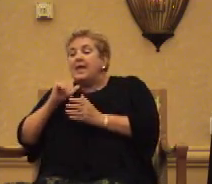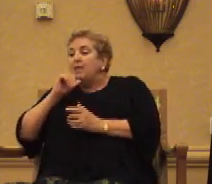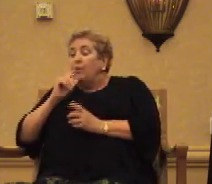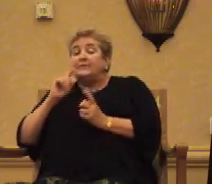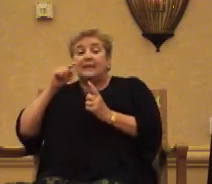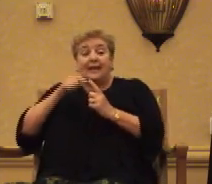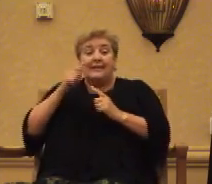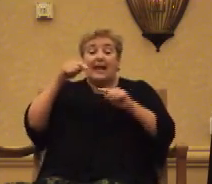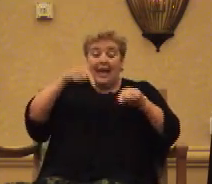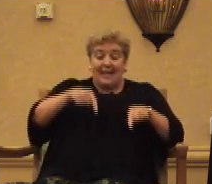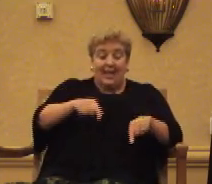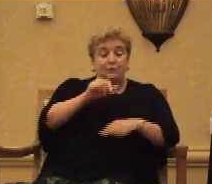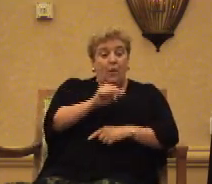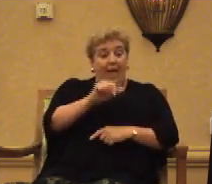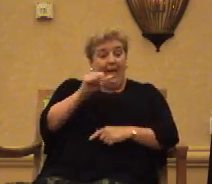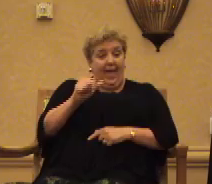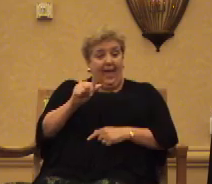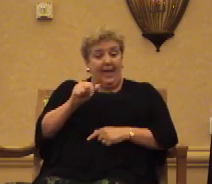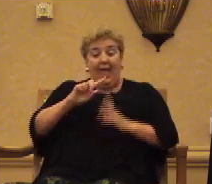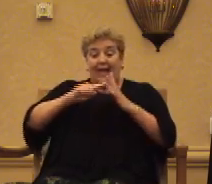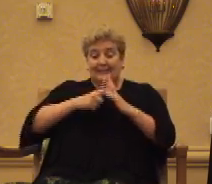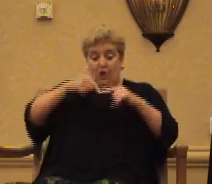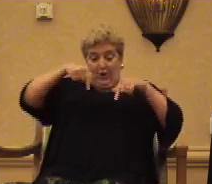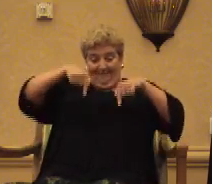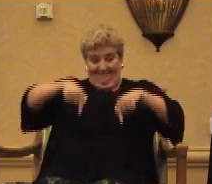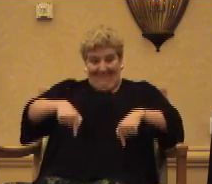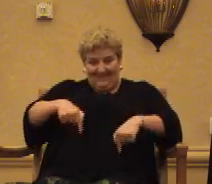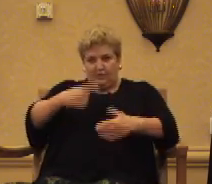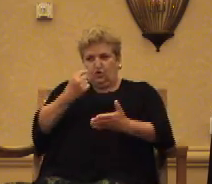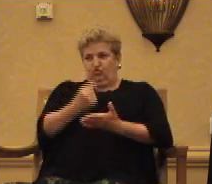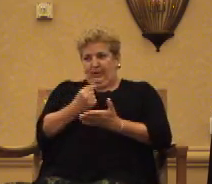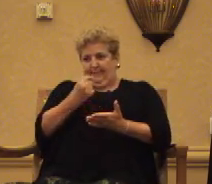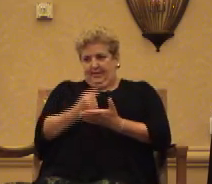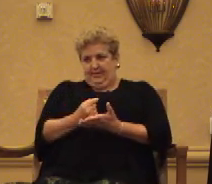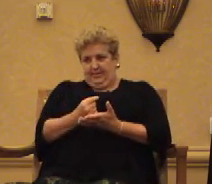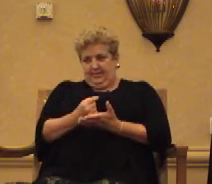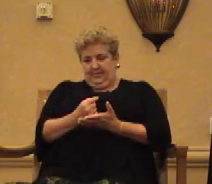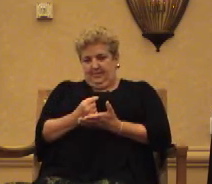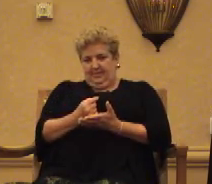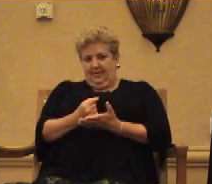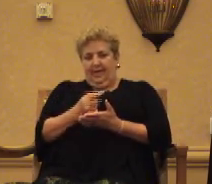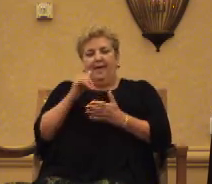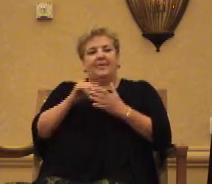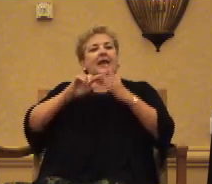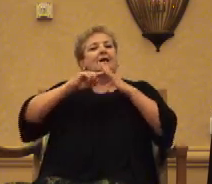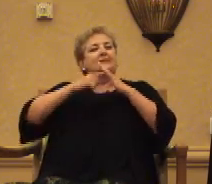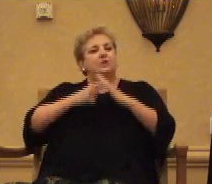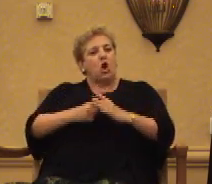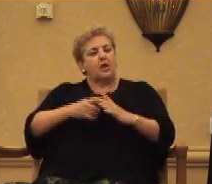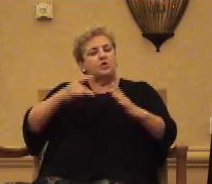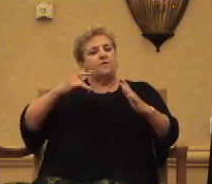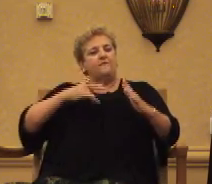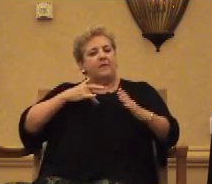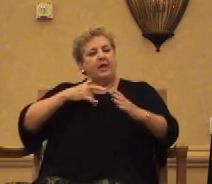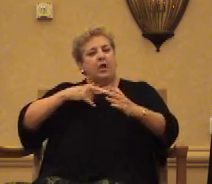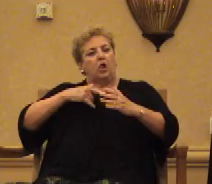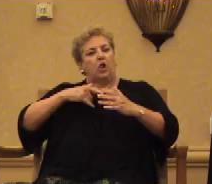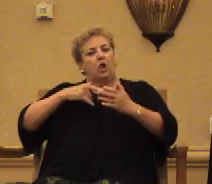Anonymous and started this treatment for alcoholism that I started to be relieved of the bondage of